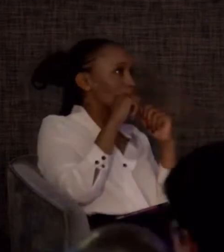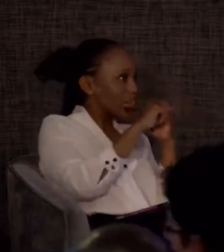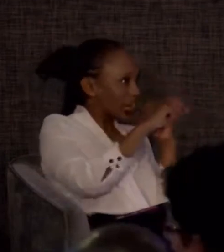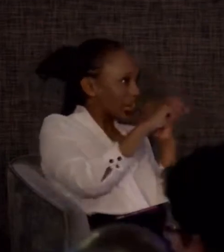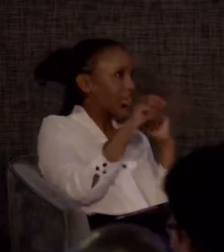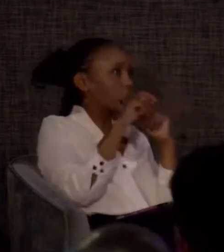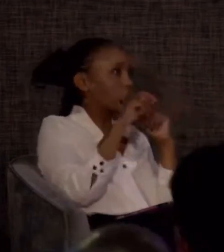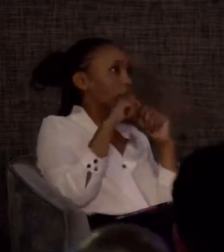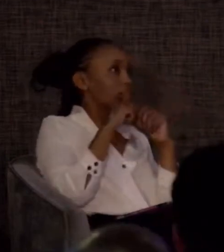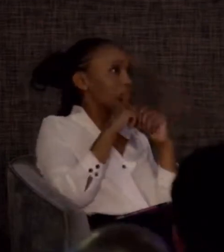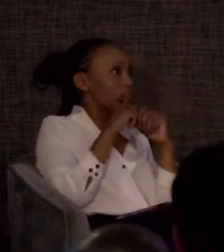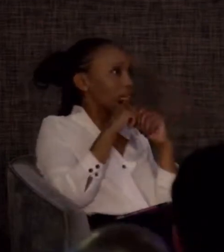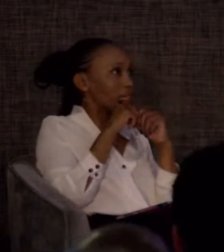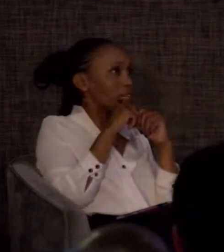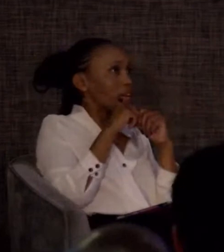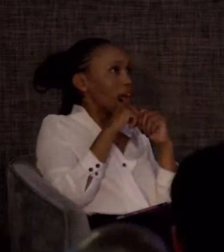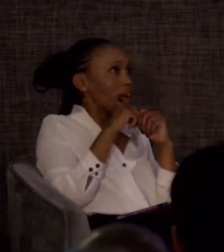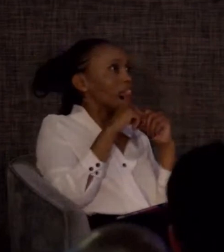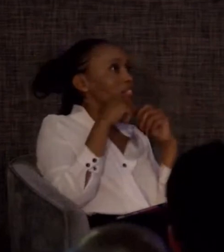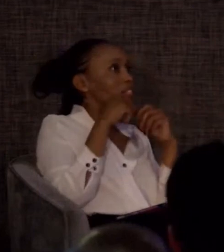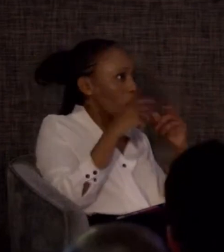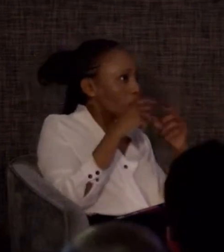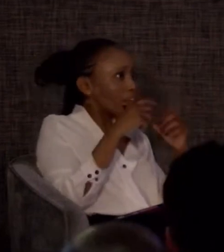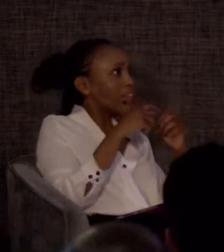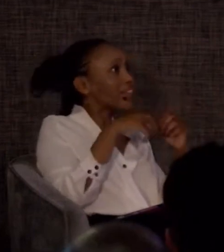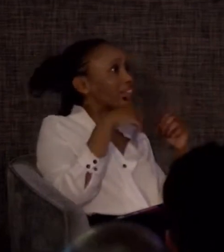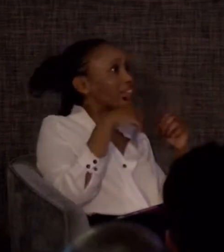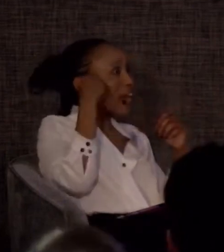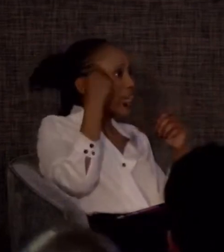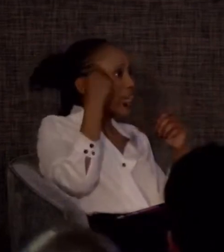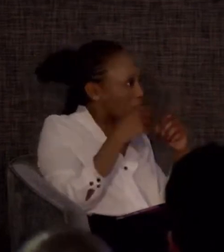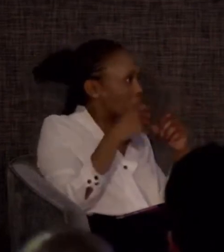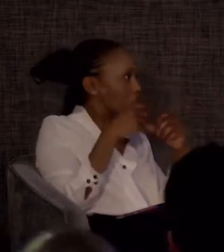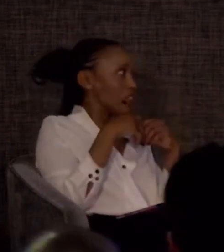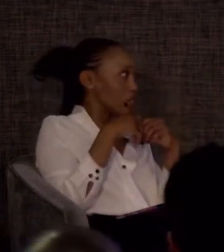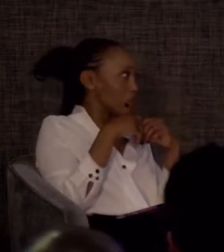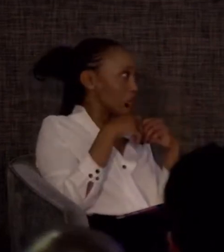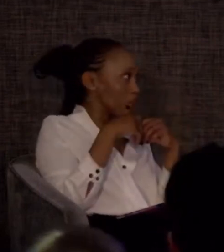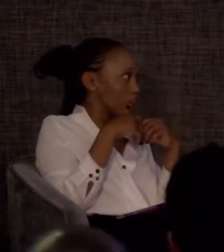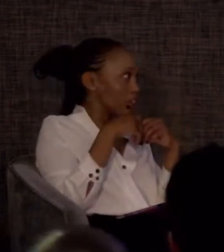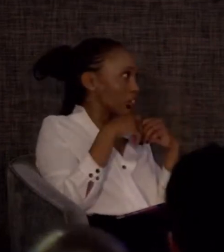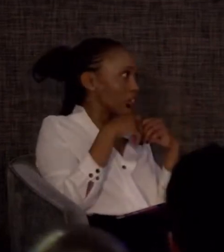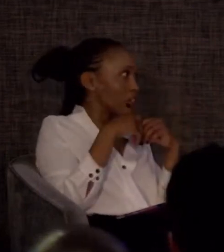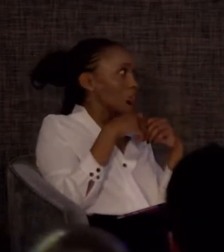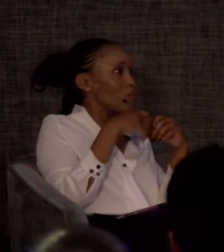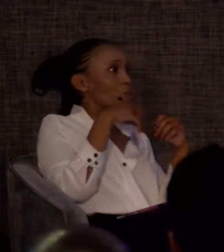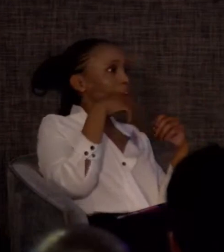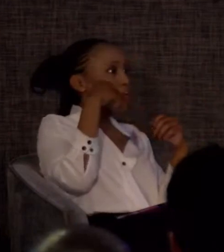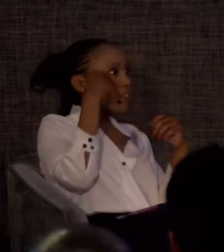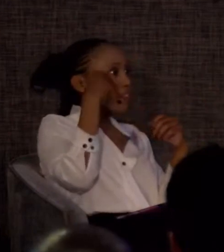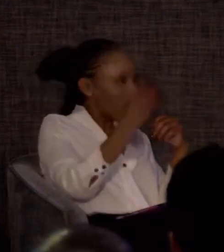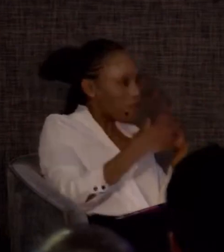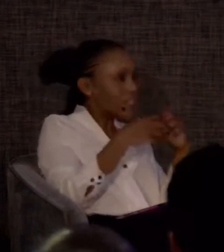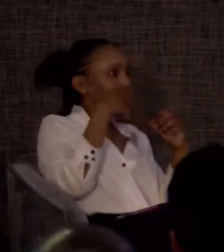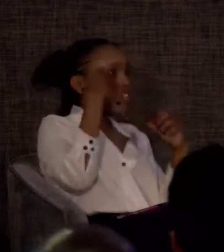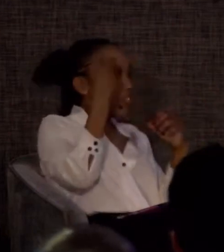to underline here as well is the fact that it is a known fact that they are key contributors to job creation. So when